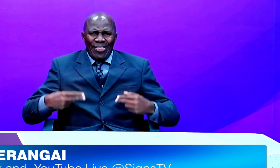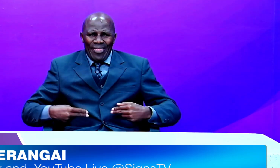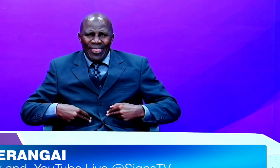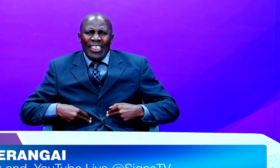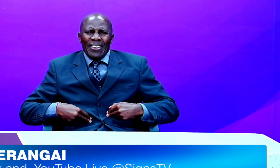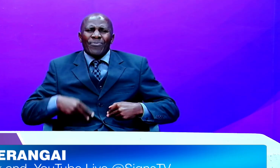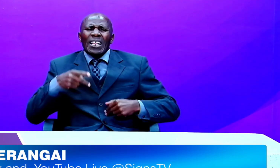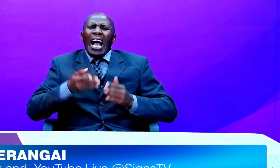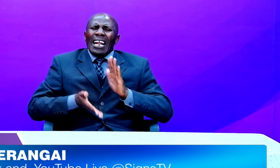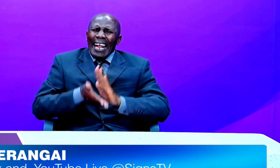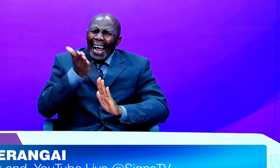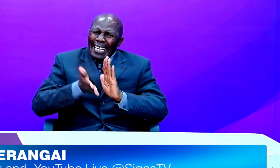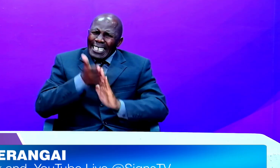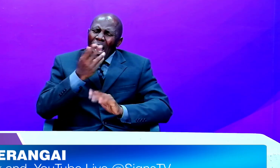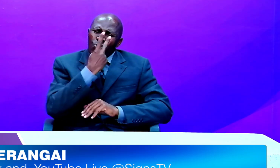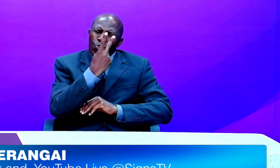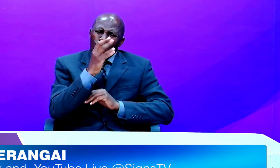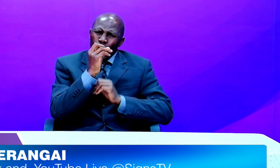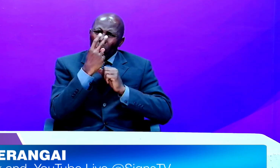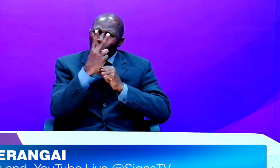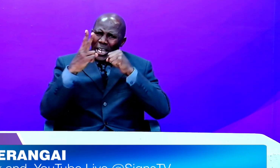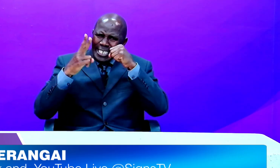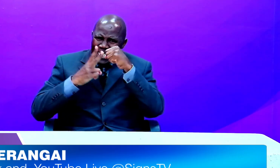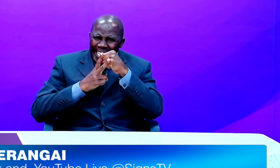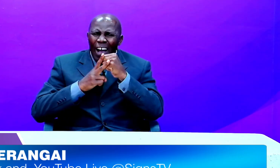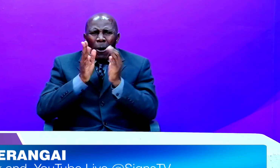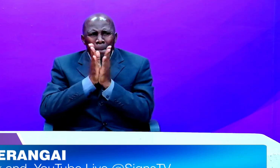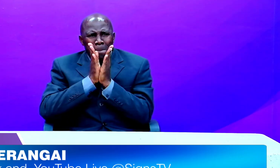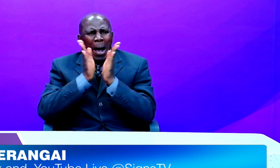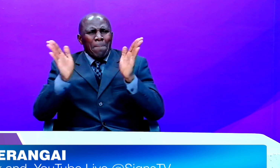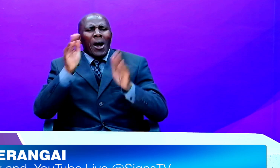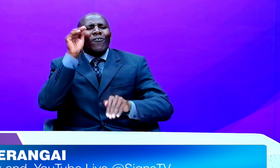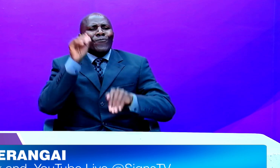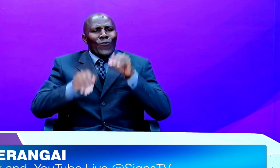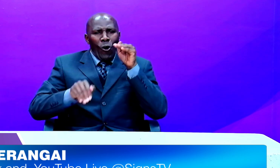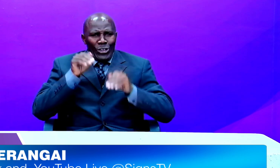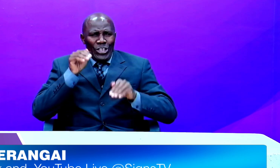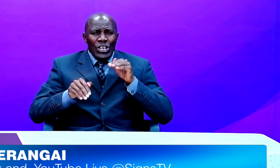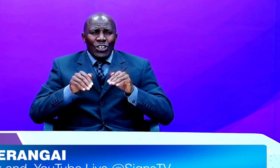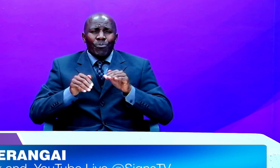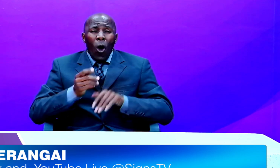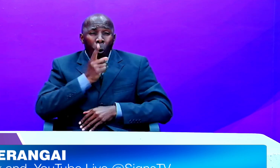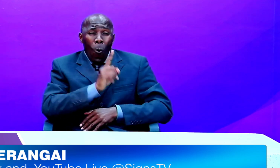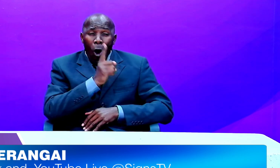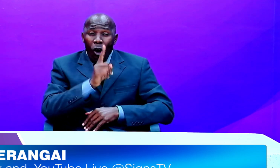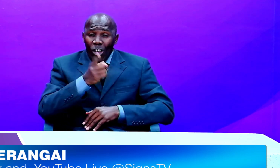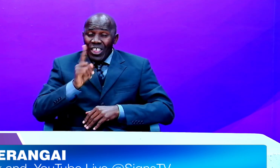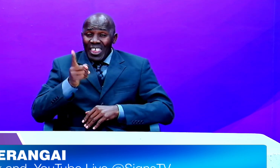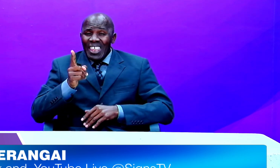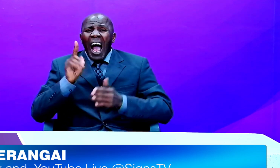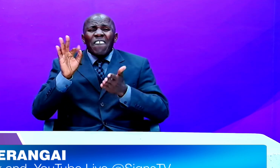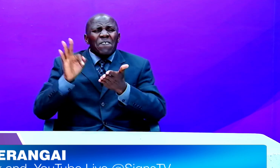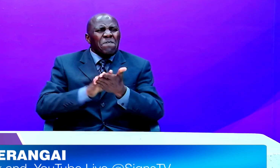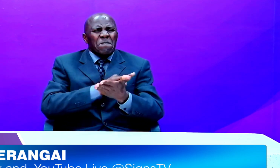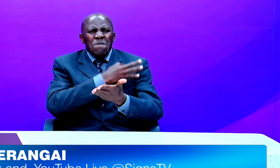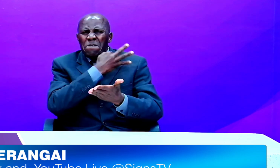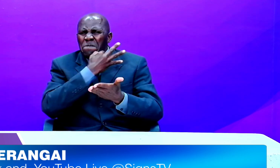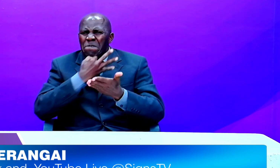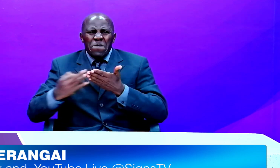Led by the Deputy President Kithure Kindiki, the leaders emphasized the critical need for national healing and cohesion in the